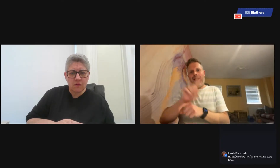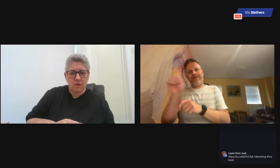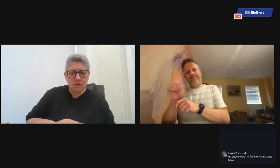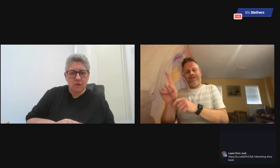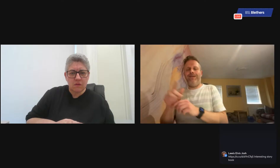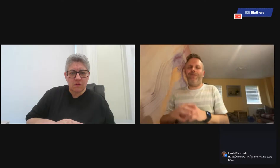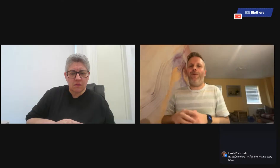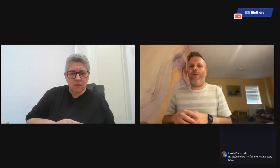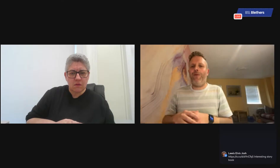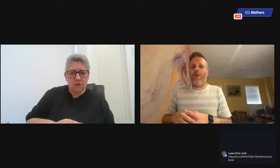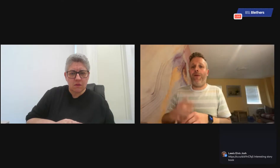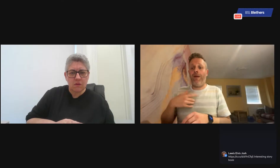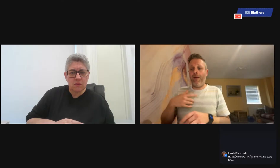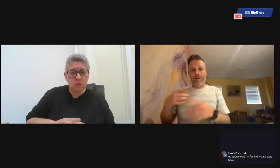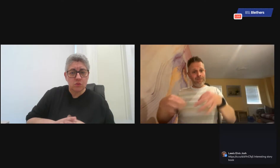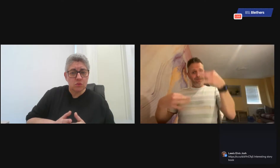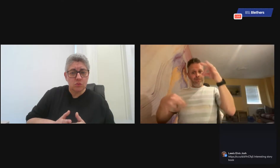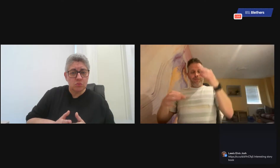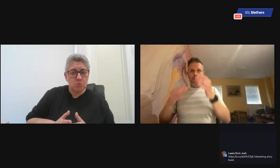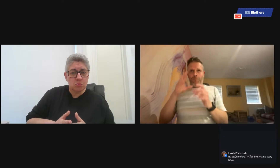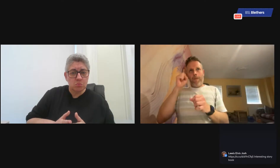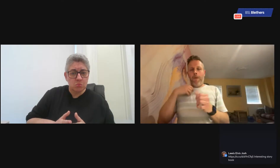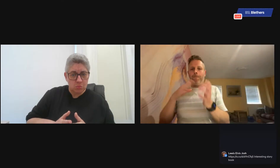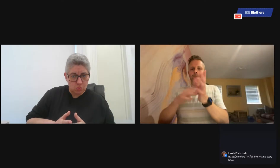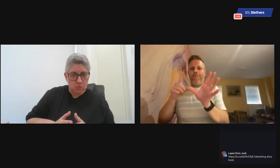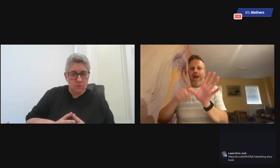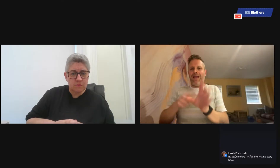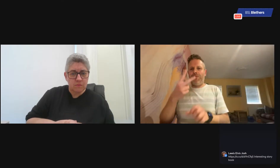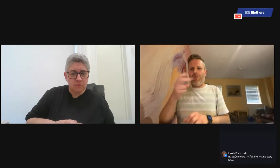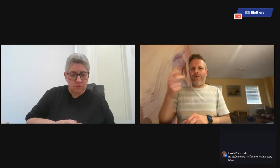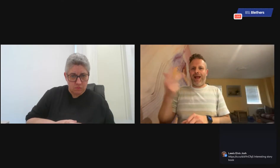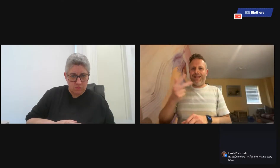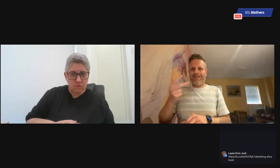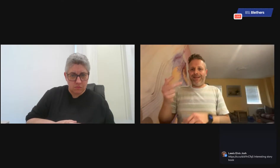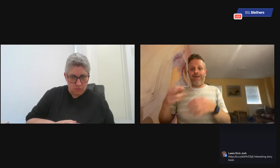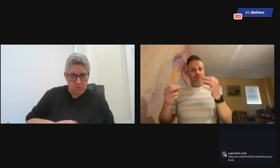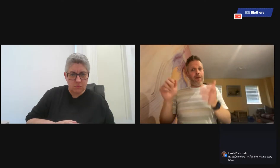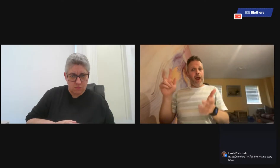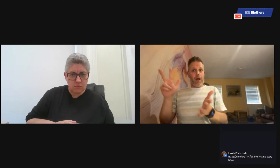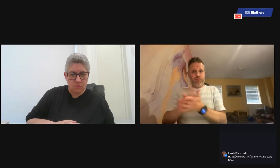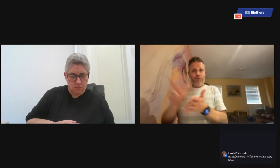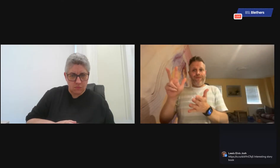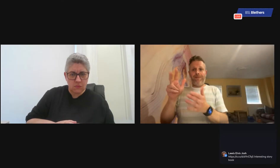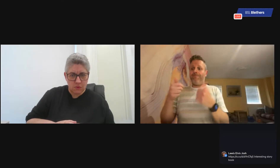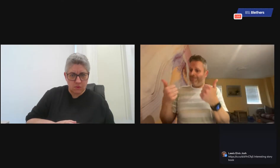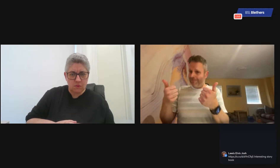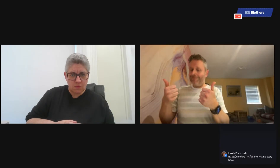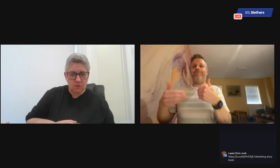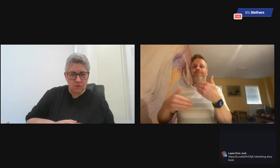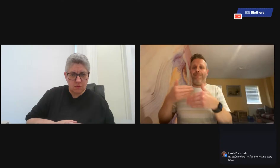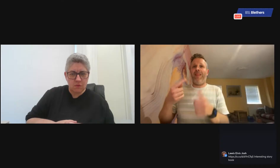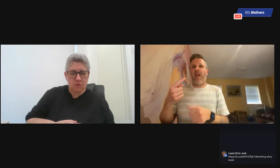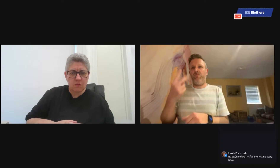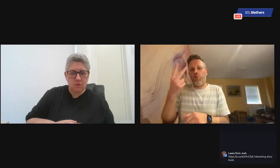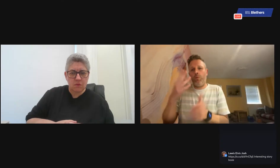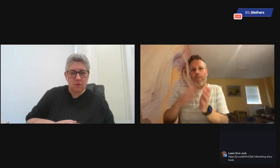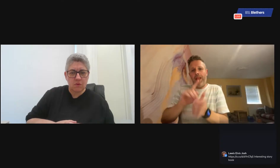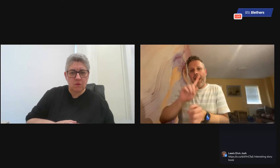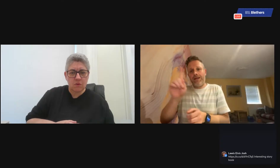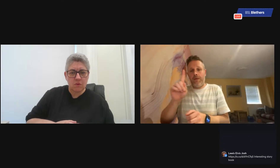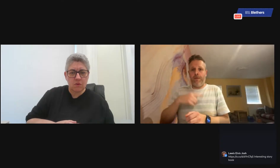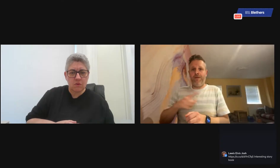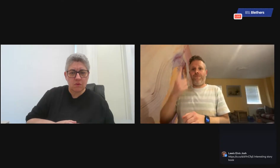2018, of course, we know that COVID was 2 years later. I was certificated then, I had the